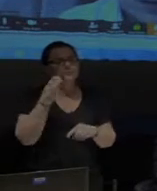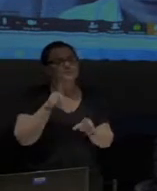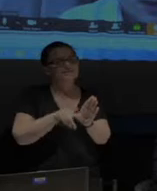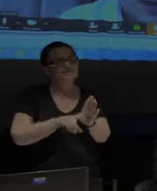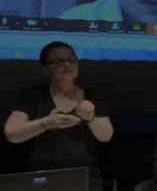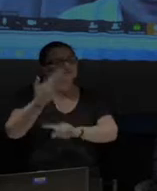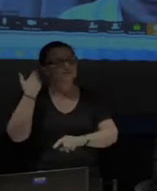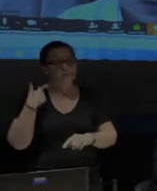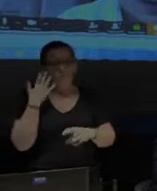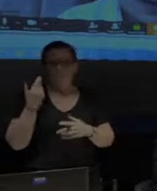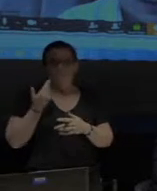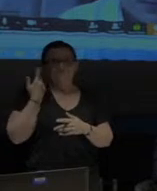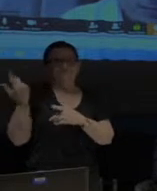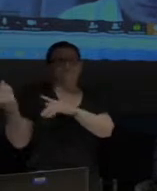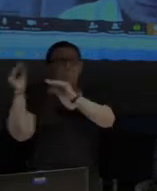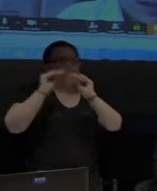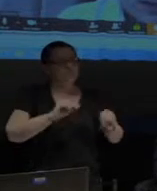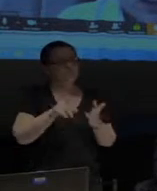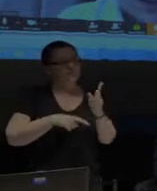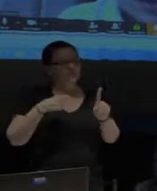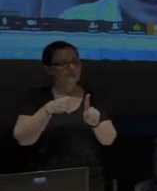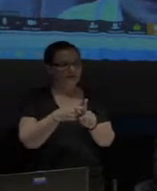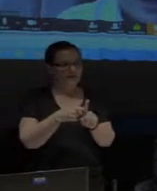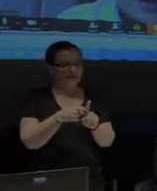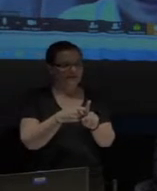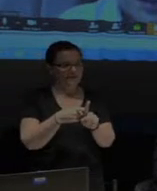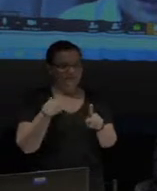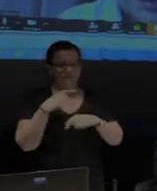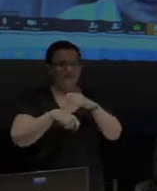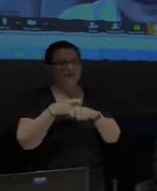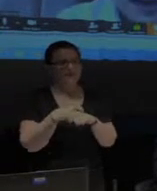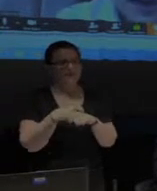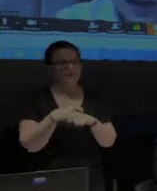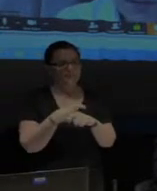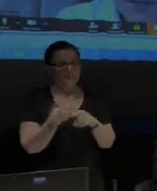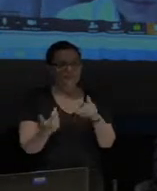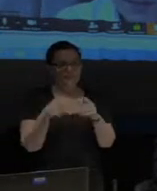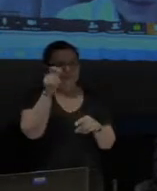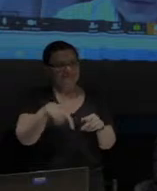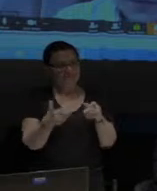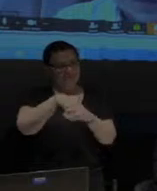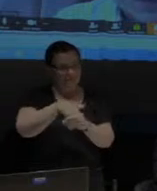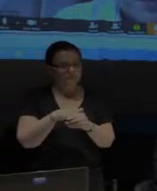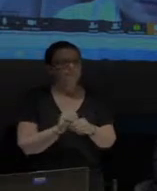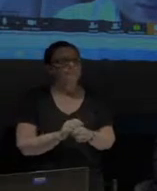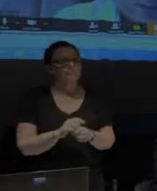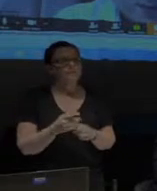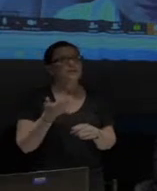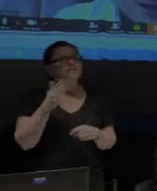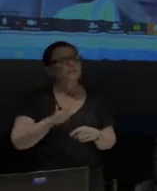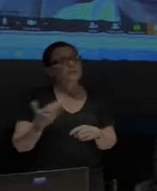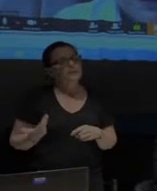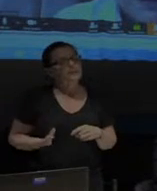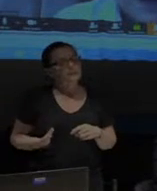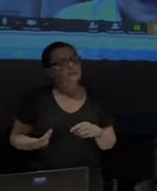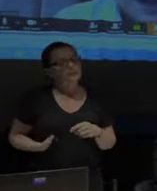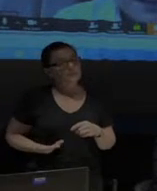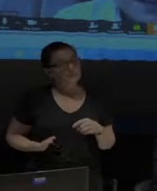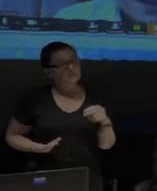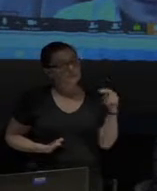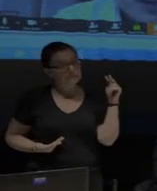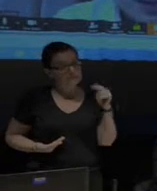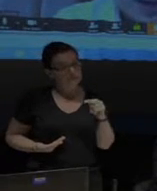moved to the UK and eventually became a citizen. From a business perspective, I